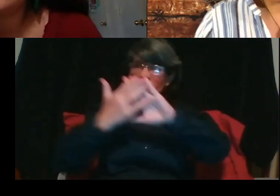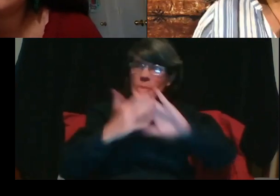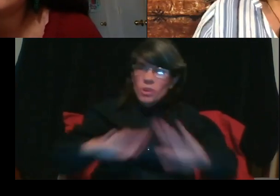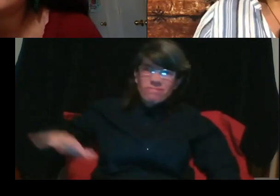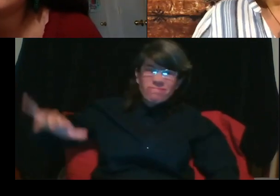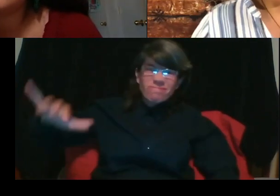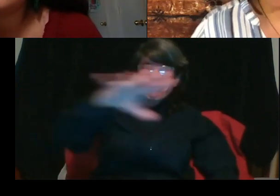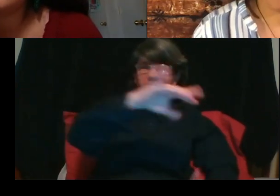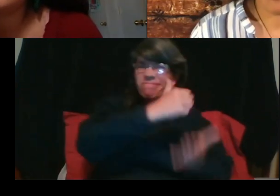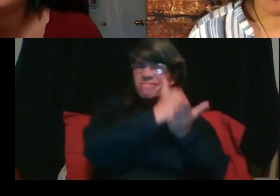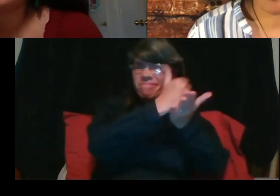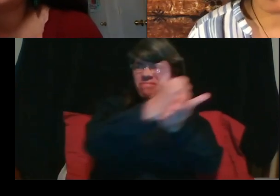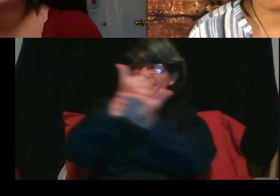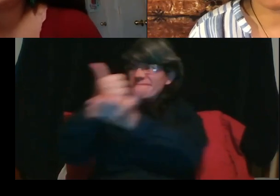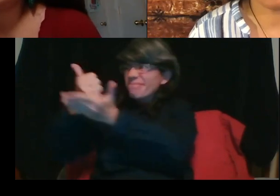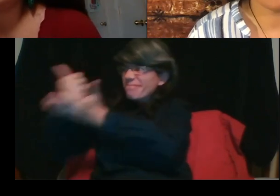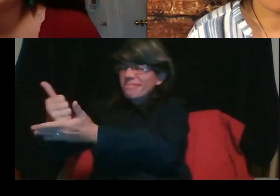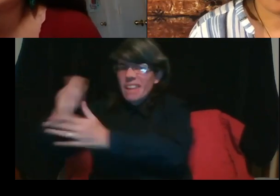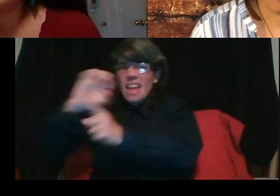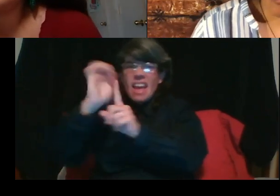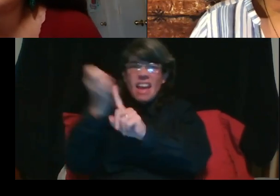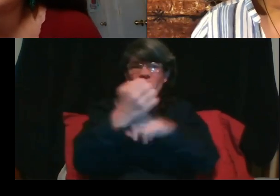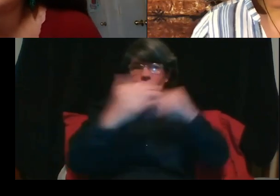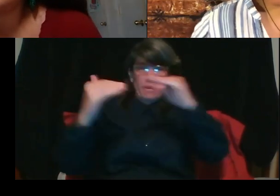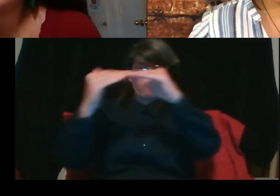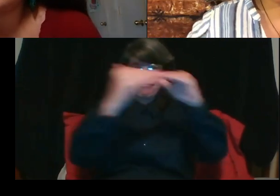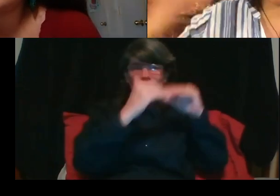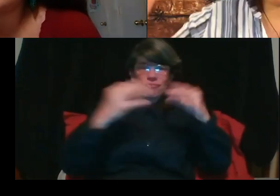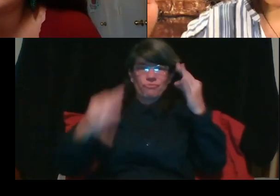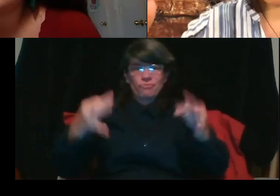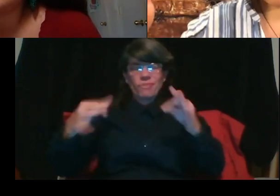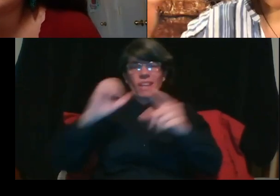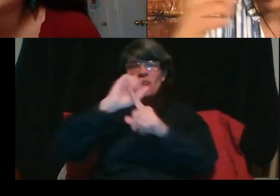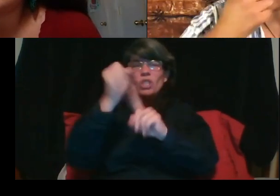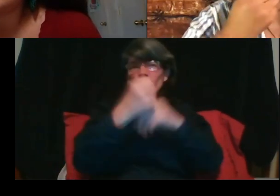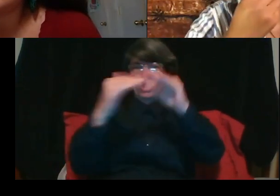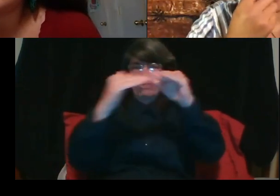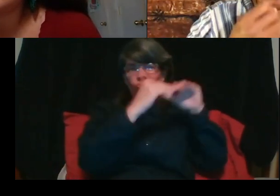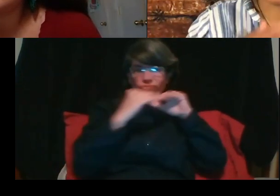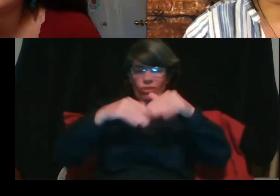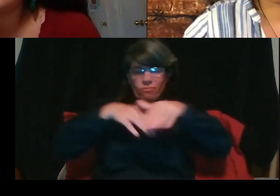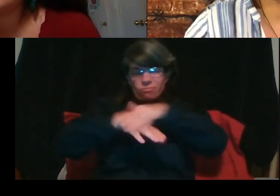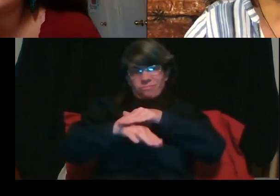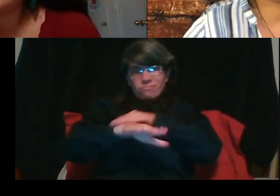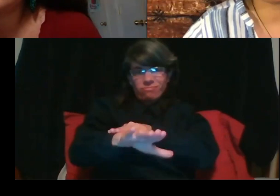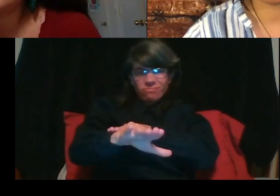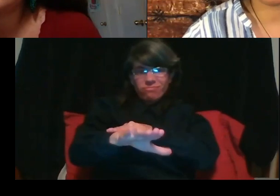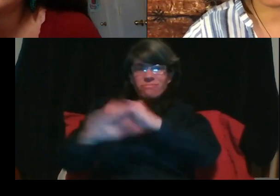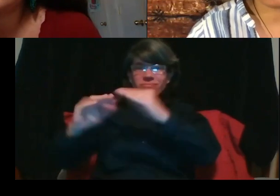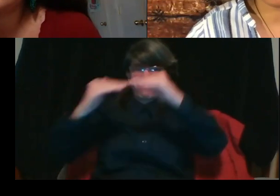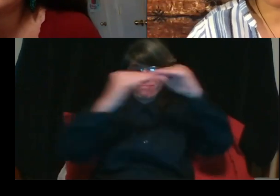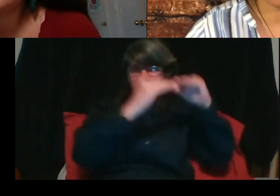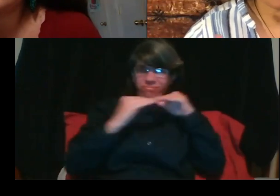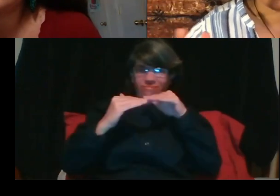with the environmental justice, social justice, reproductive justice. The things that you had